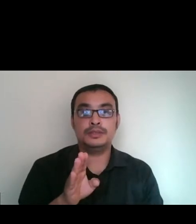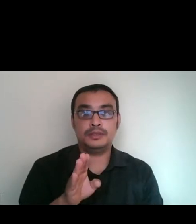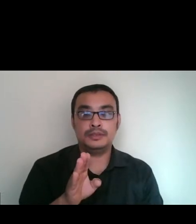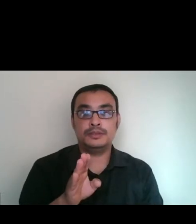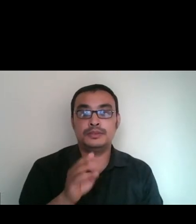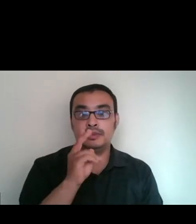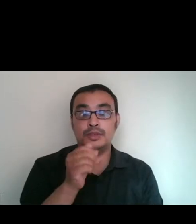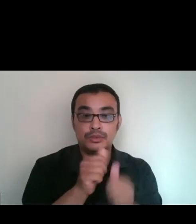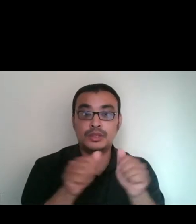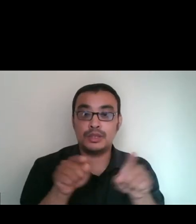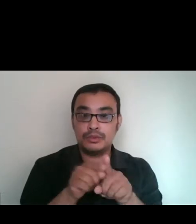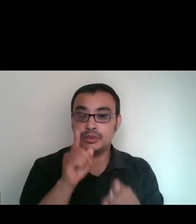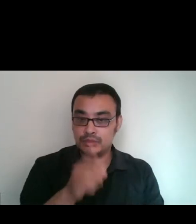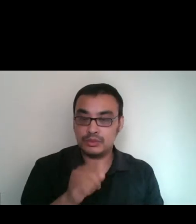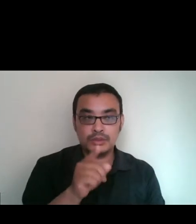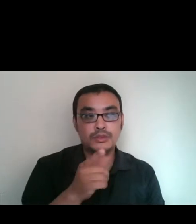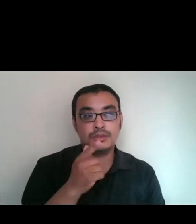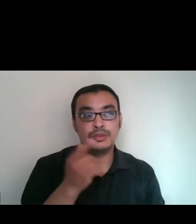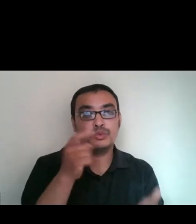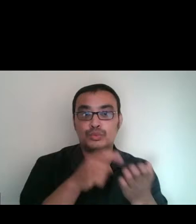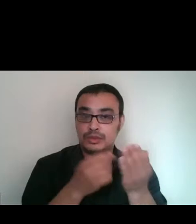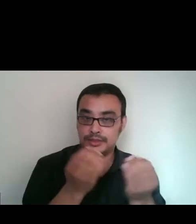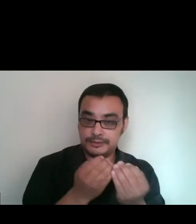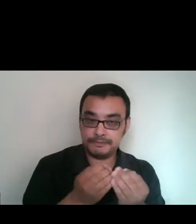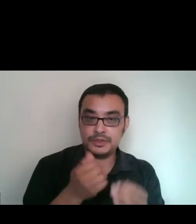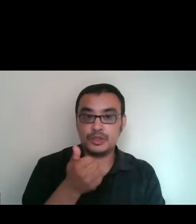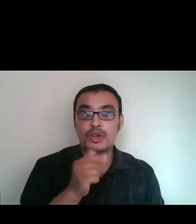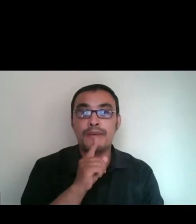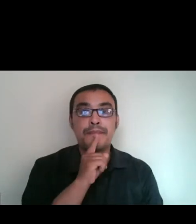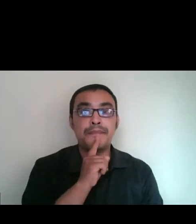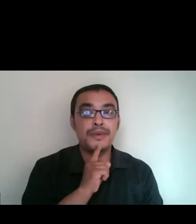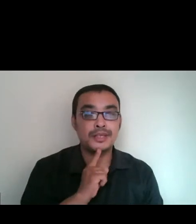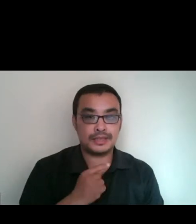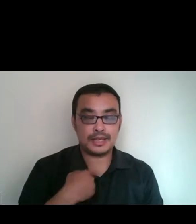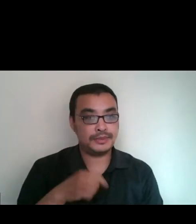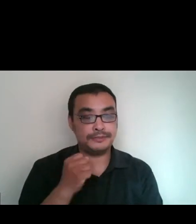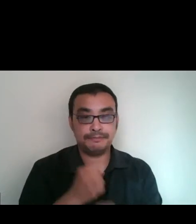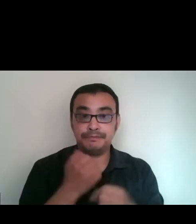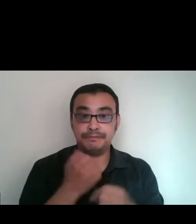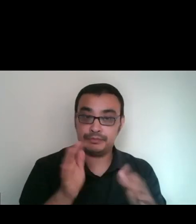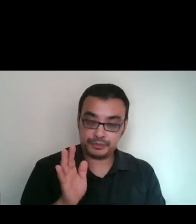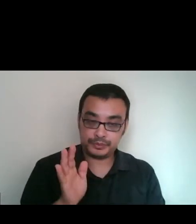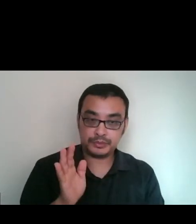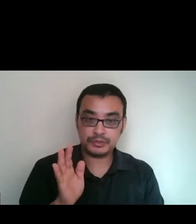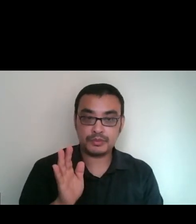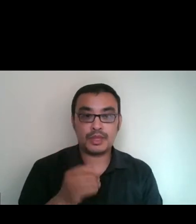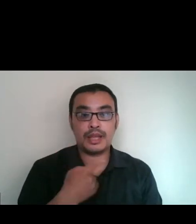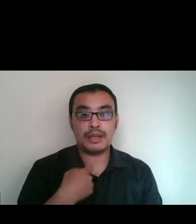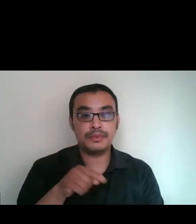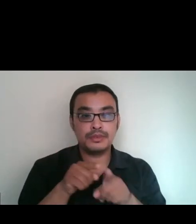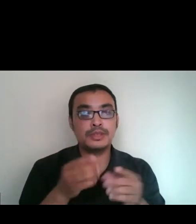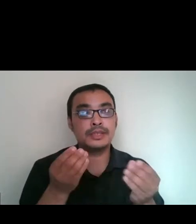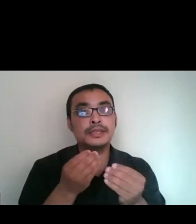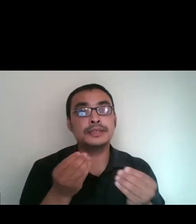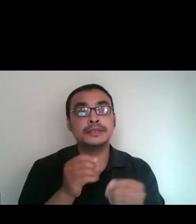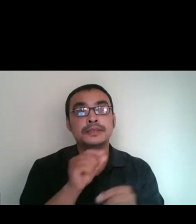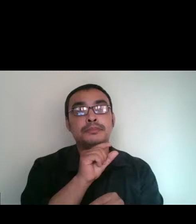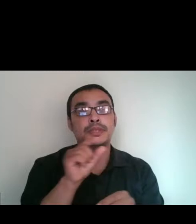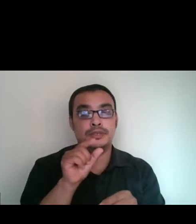So I will start from that. And then 6 years we are finishing. I have just joined some of the session,